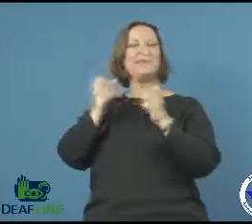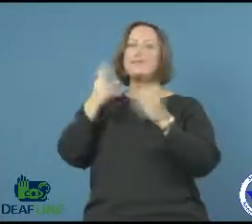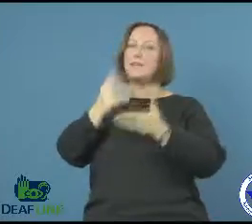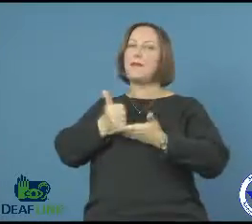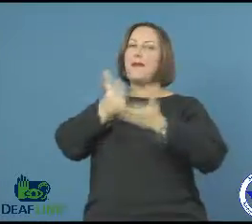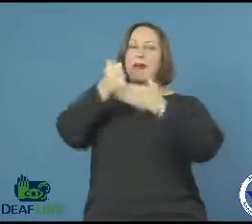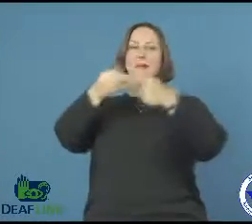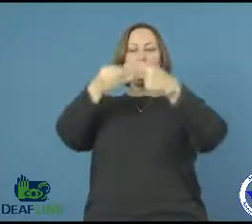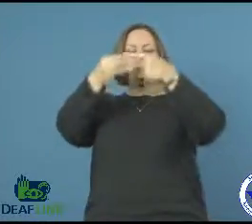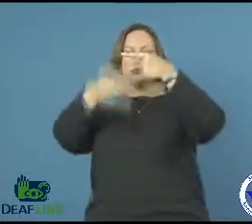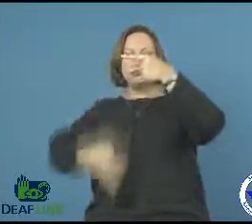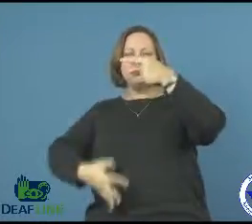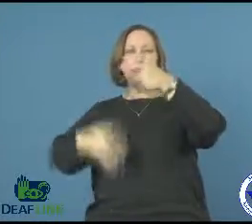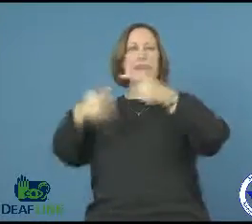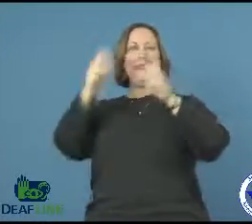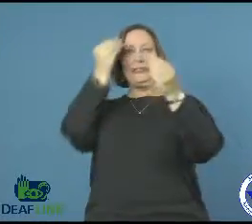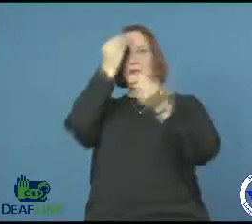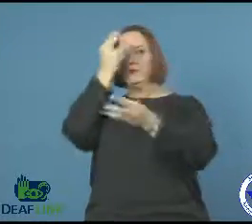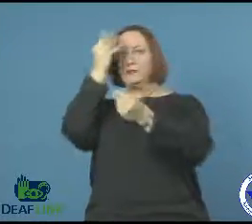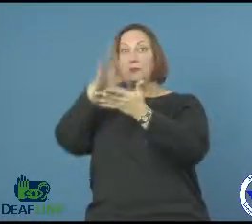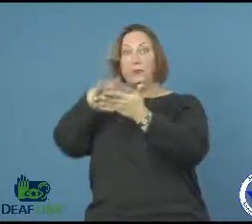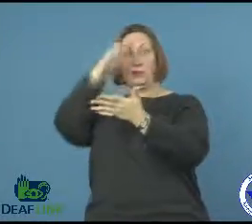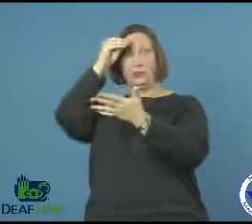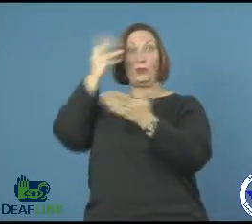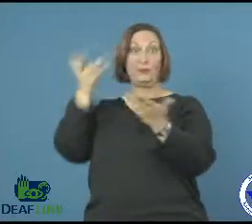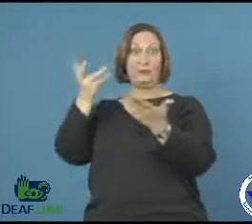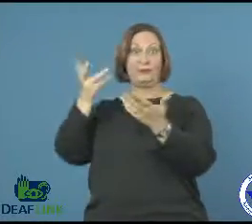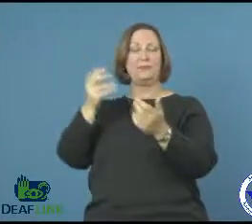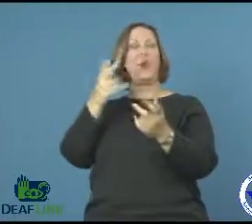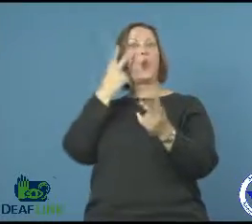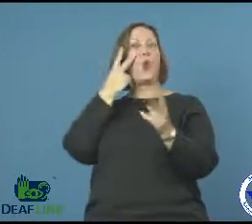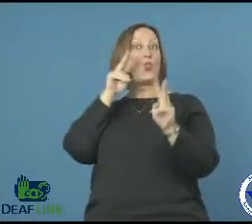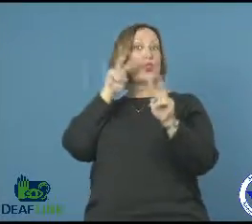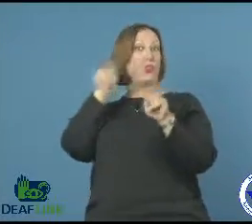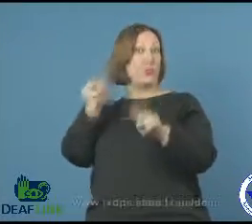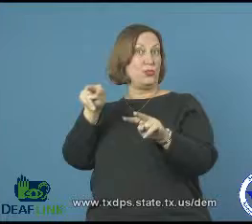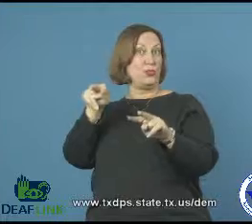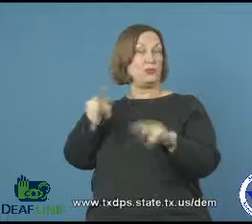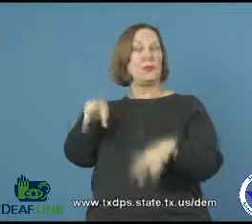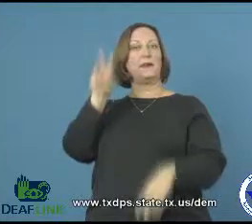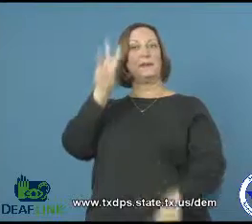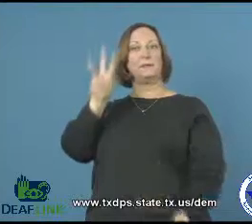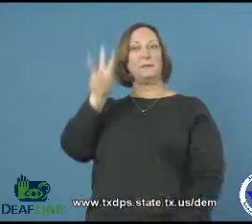A list of helpful websites is located at